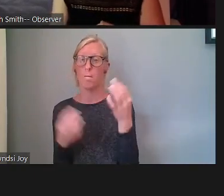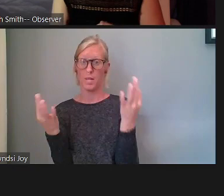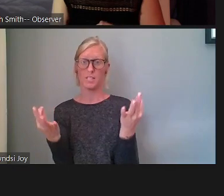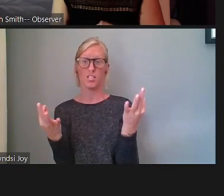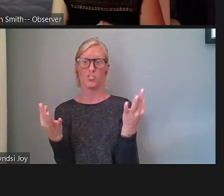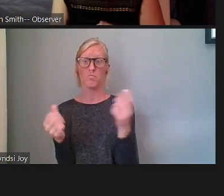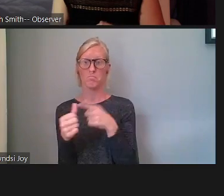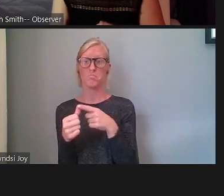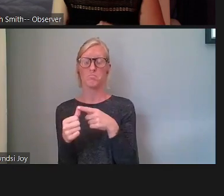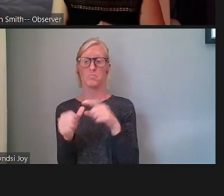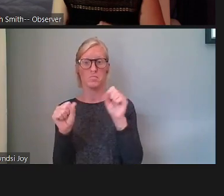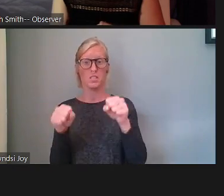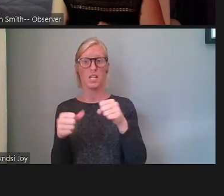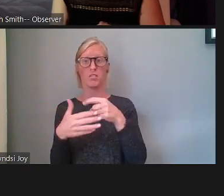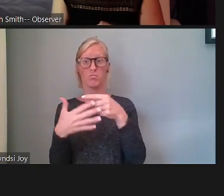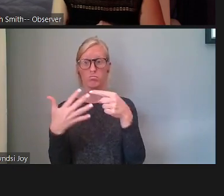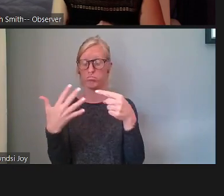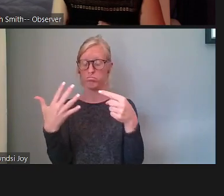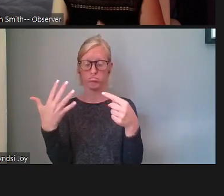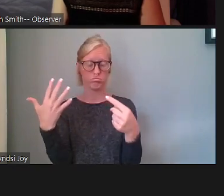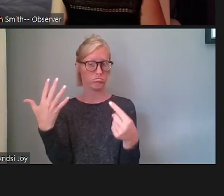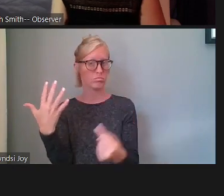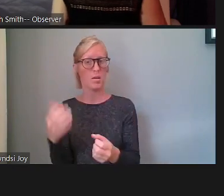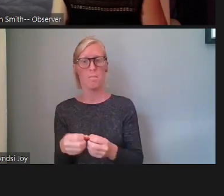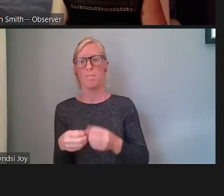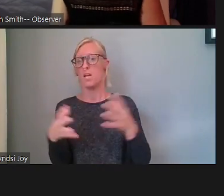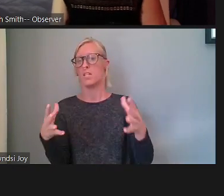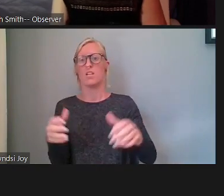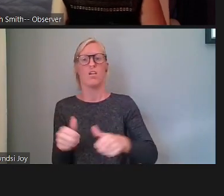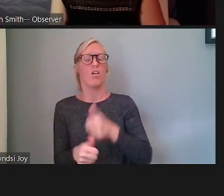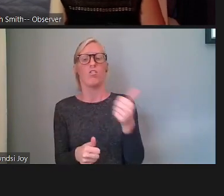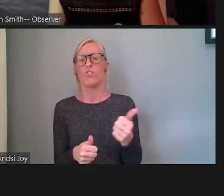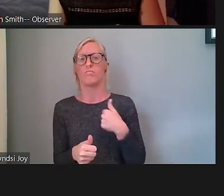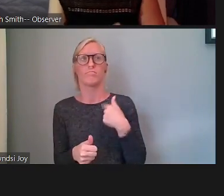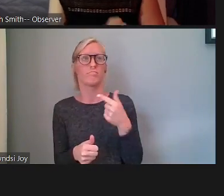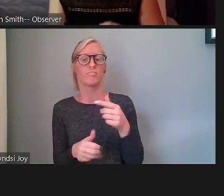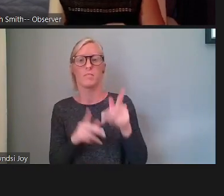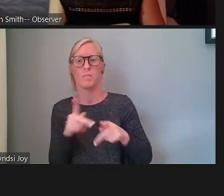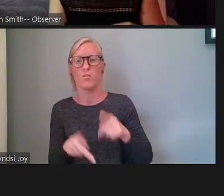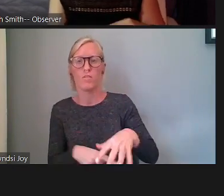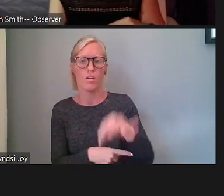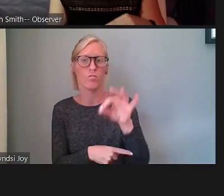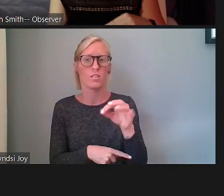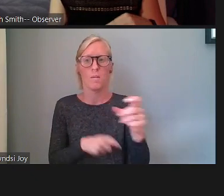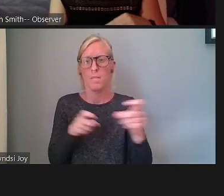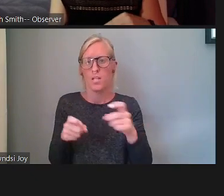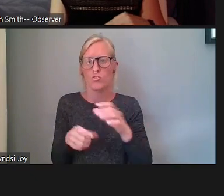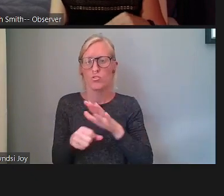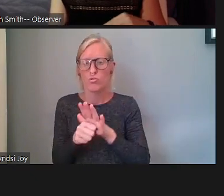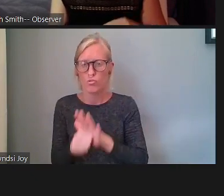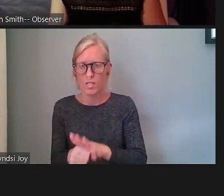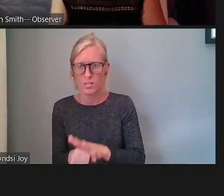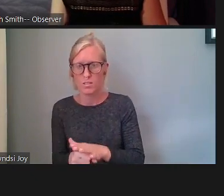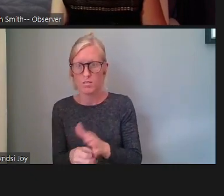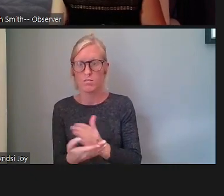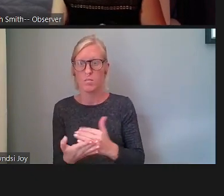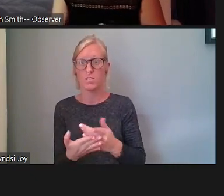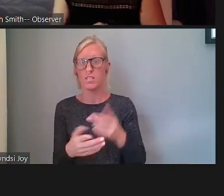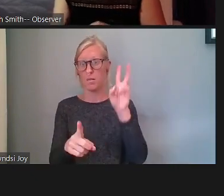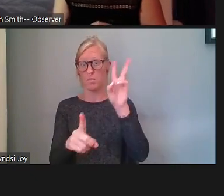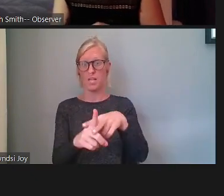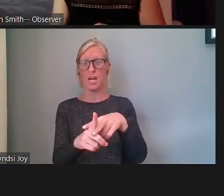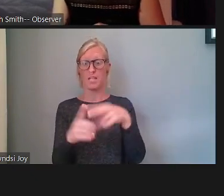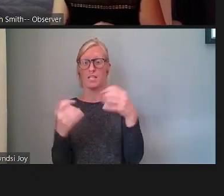many other activities that people might have found has been helpful in the past for them to manage stress and is something that they can implement